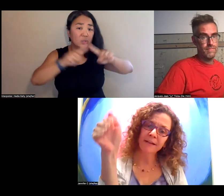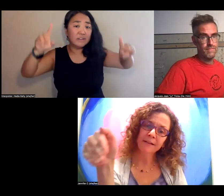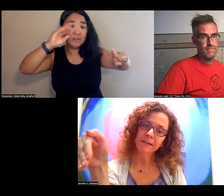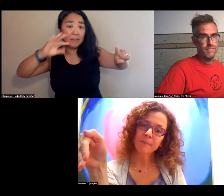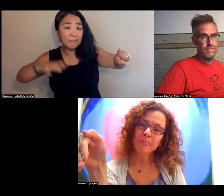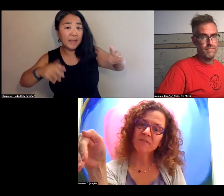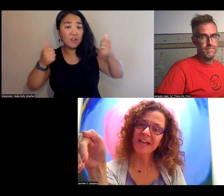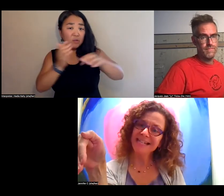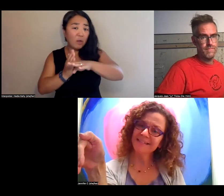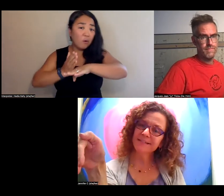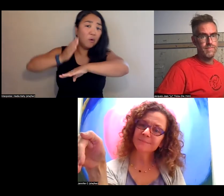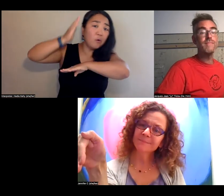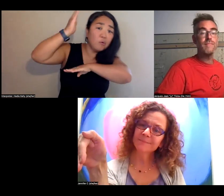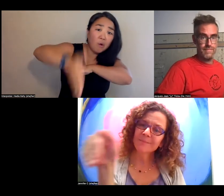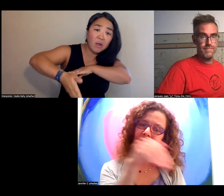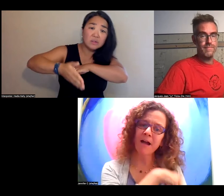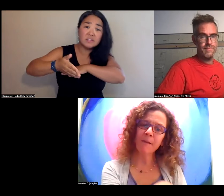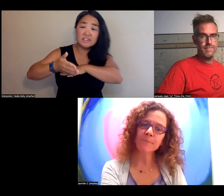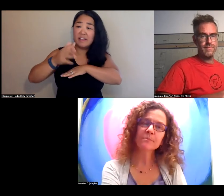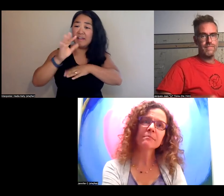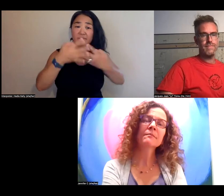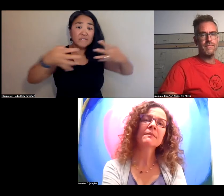a fence.